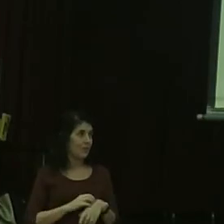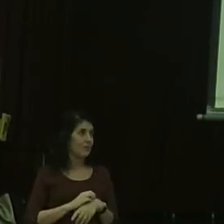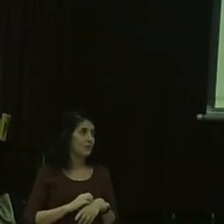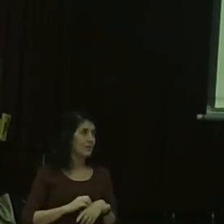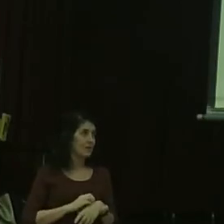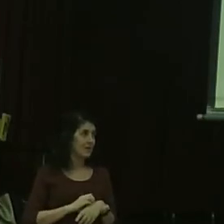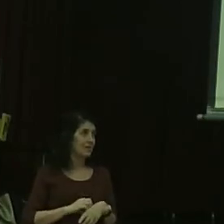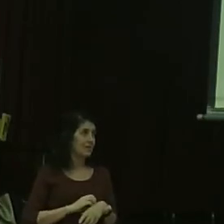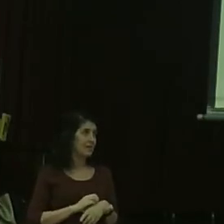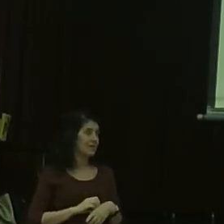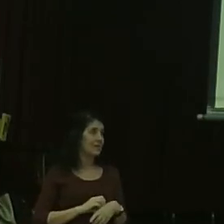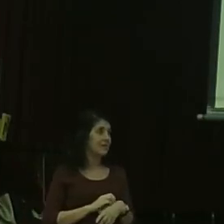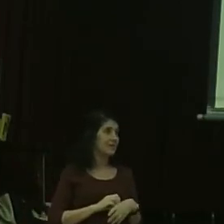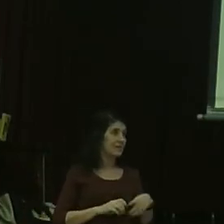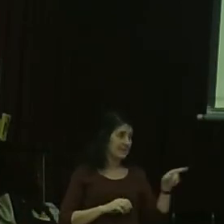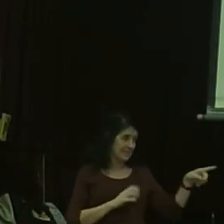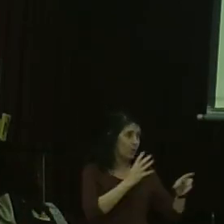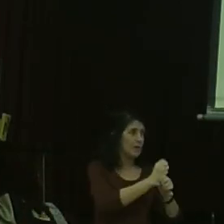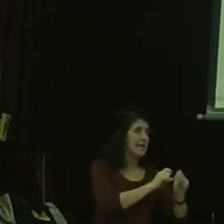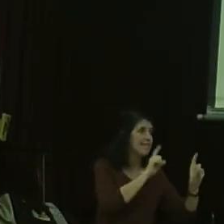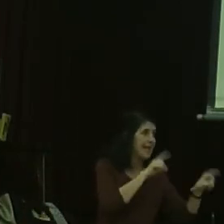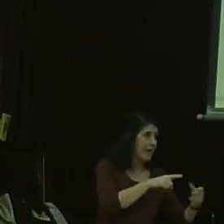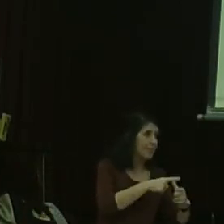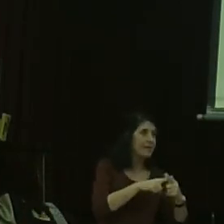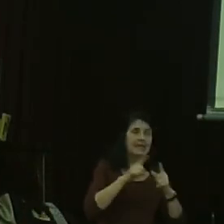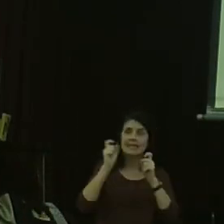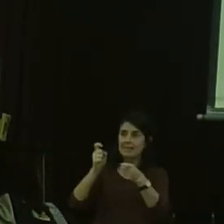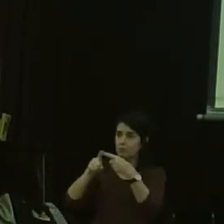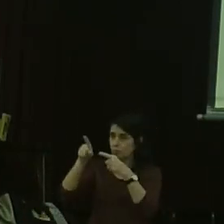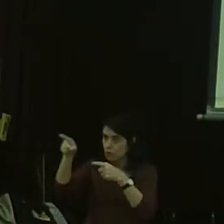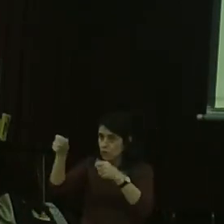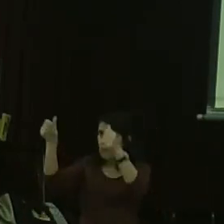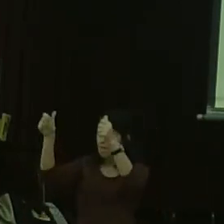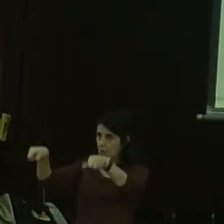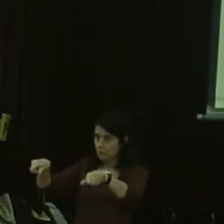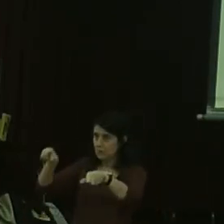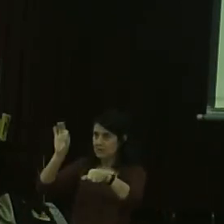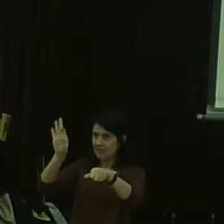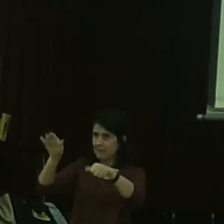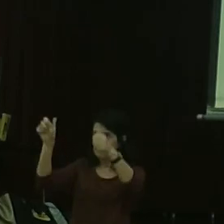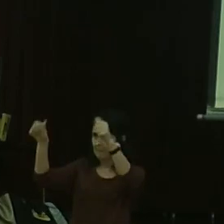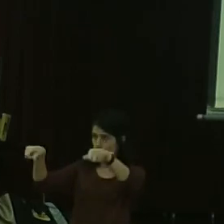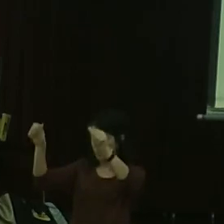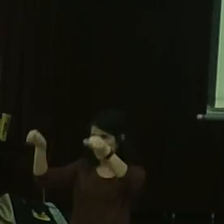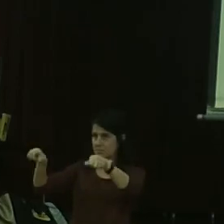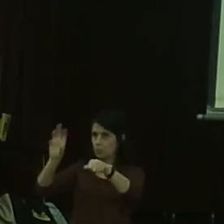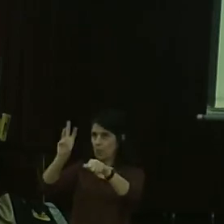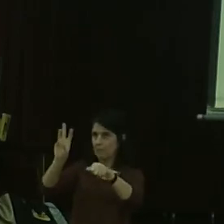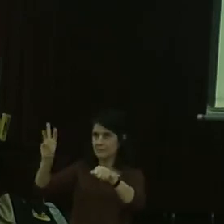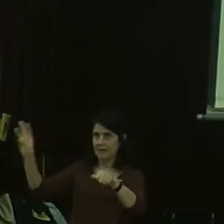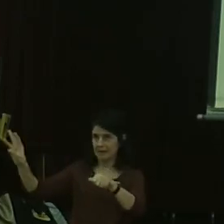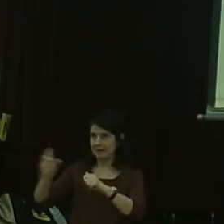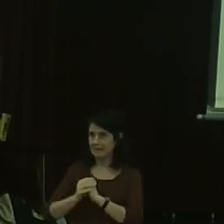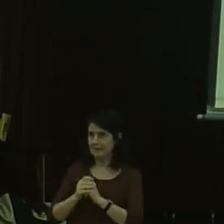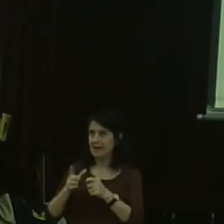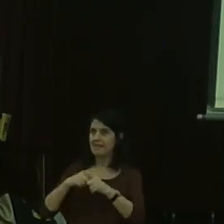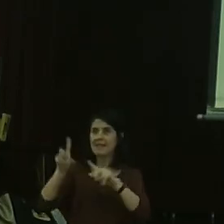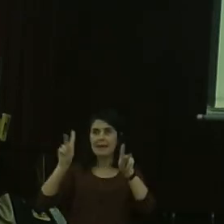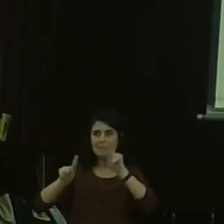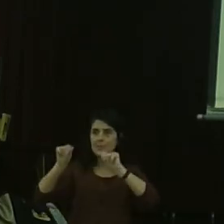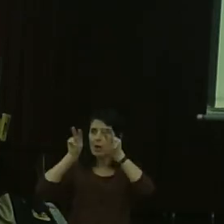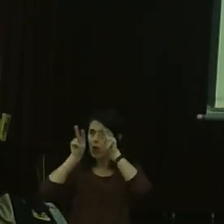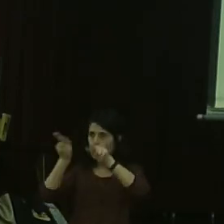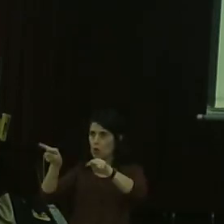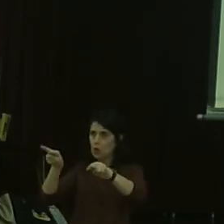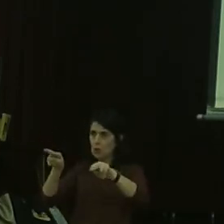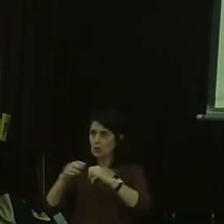I think what she meant to say is she'll get the answer, give it to you to put on your website, like as a way to get the information to everybody to see what the answer is. Okay. Not that you didn't